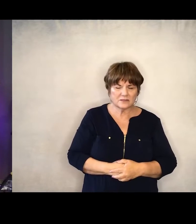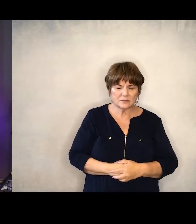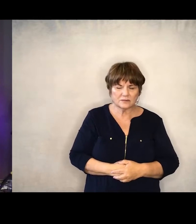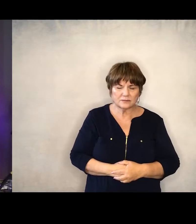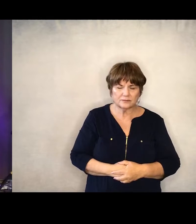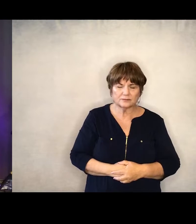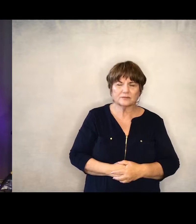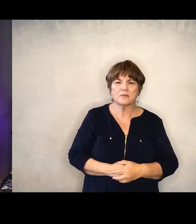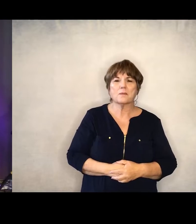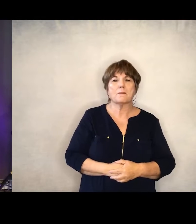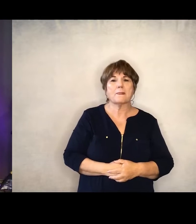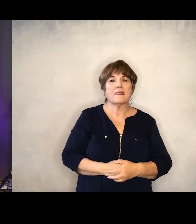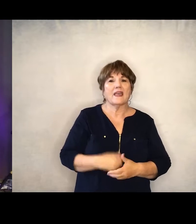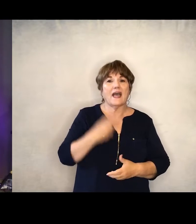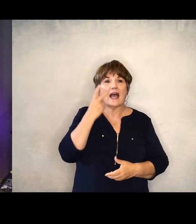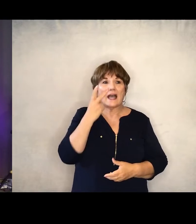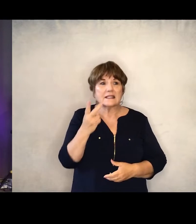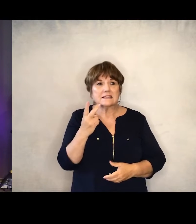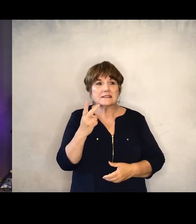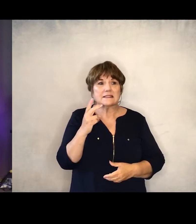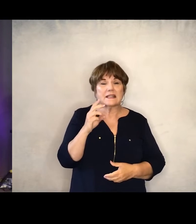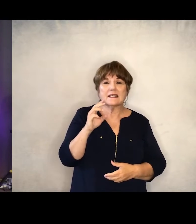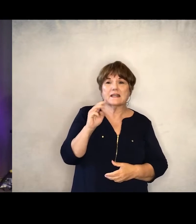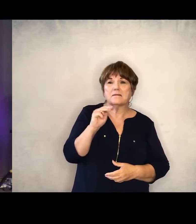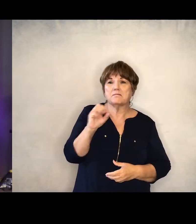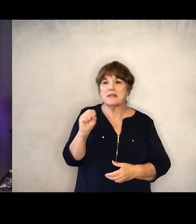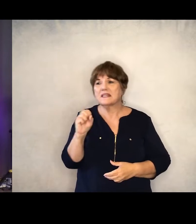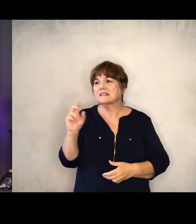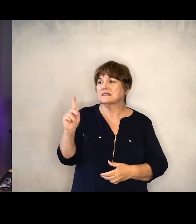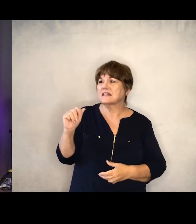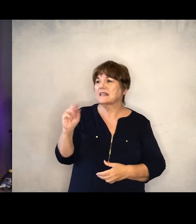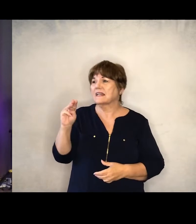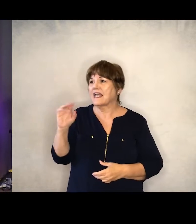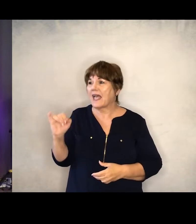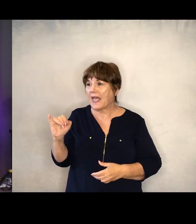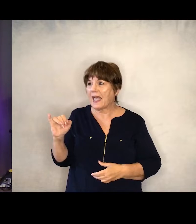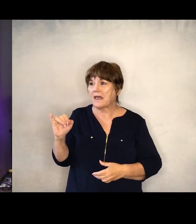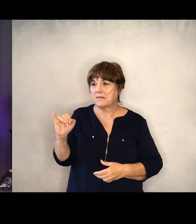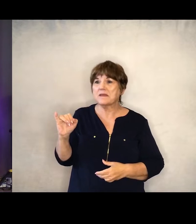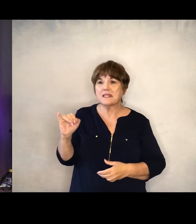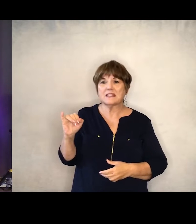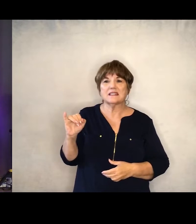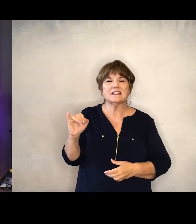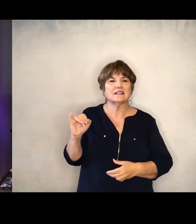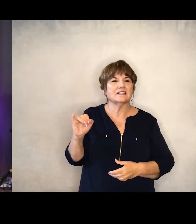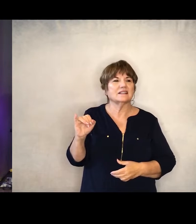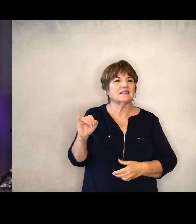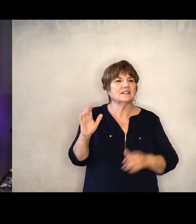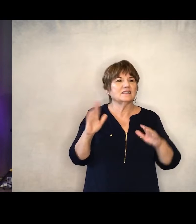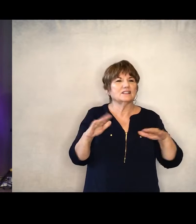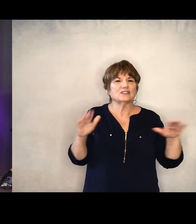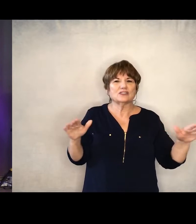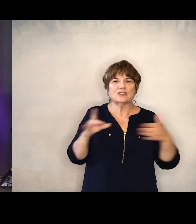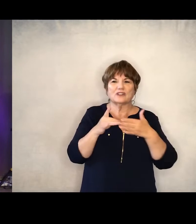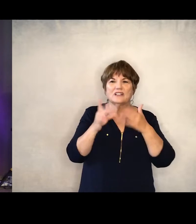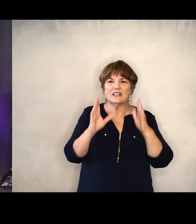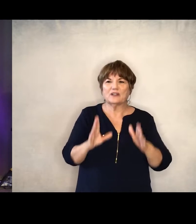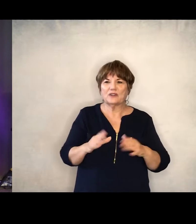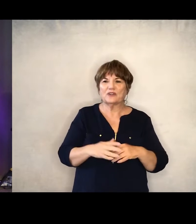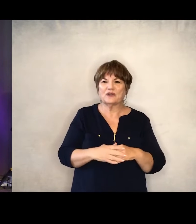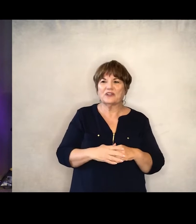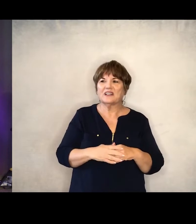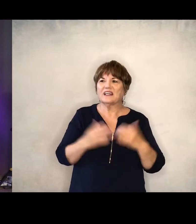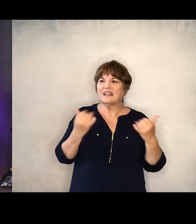see Miss Cammy and her team in the back, so you know what that means. It's time to dismiss all our kids for children's